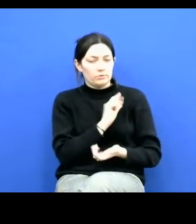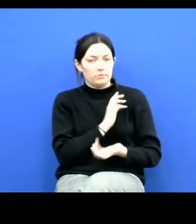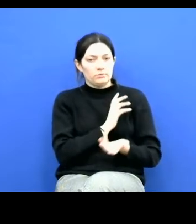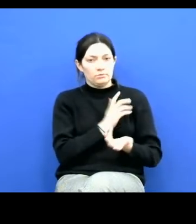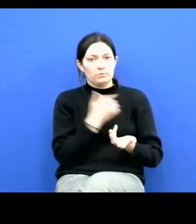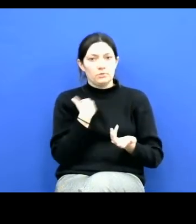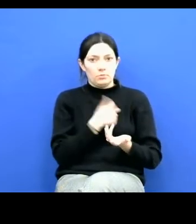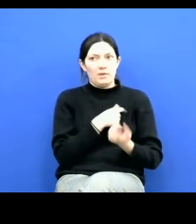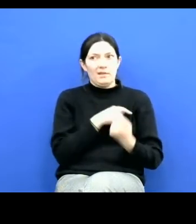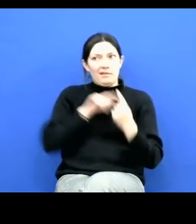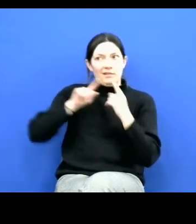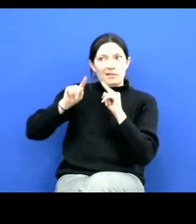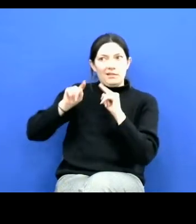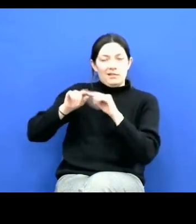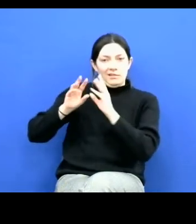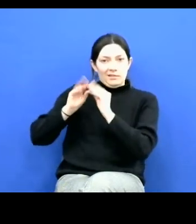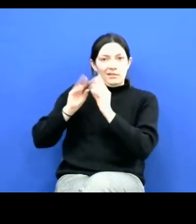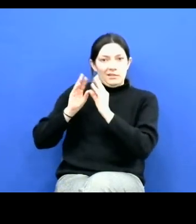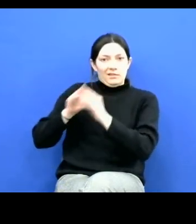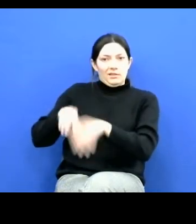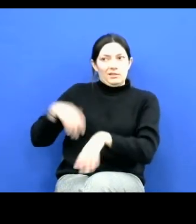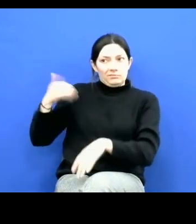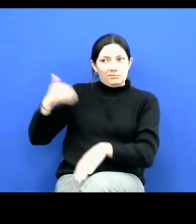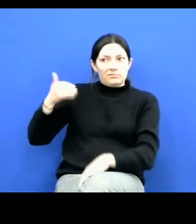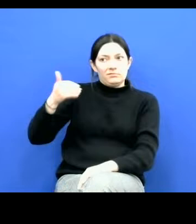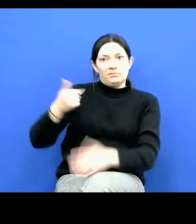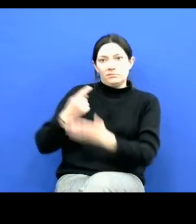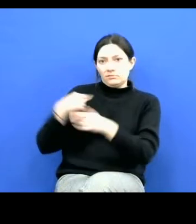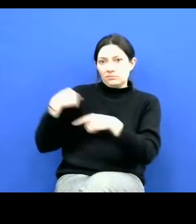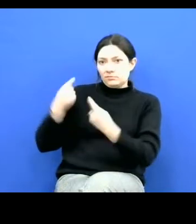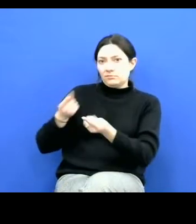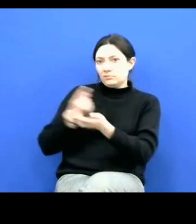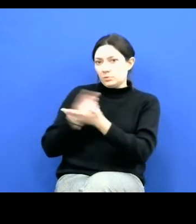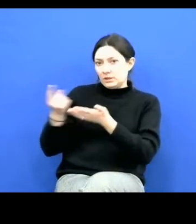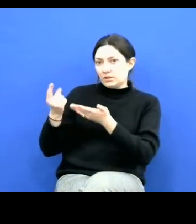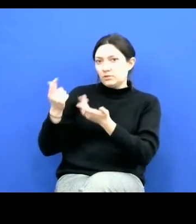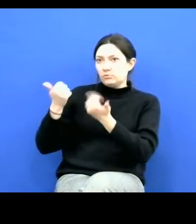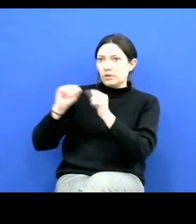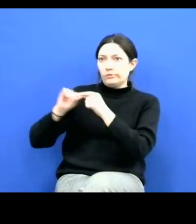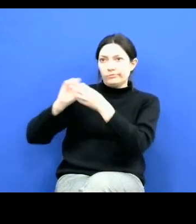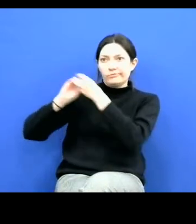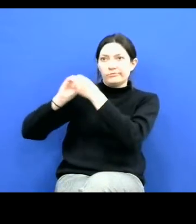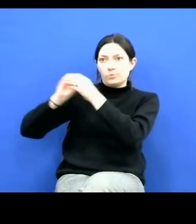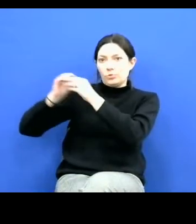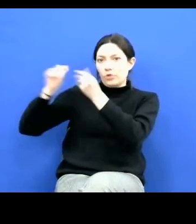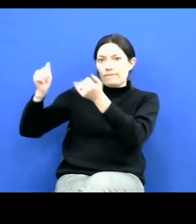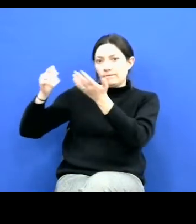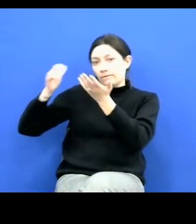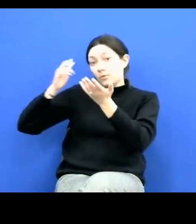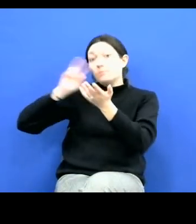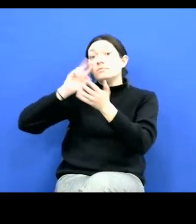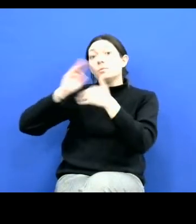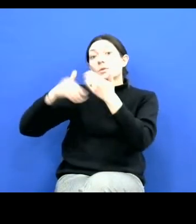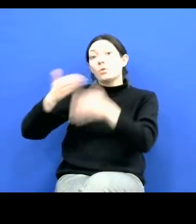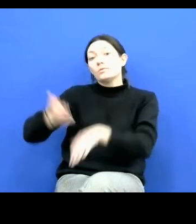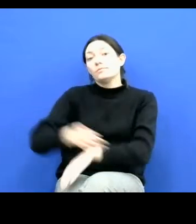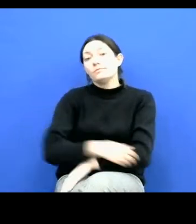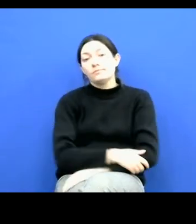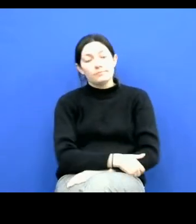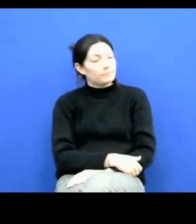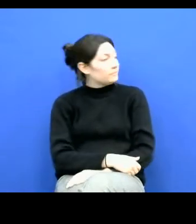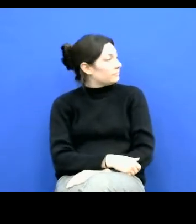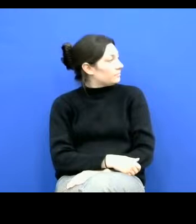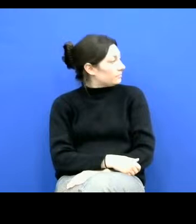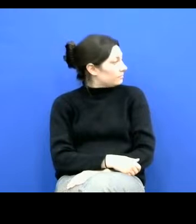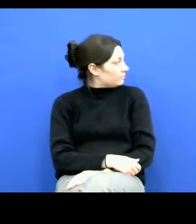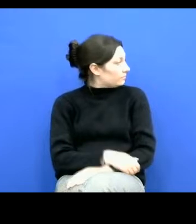in the past week plus, trying to get this resolved. So, we'll see where it goes. And can